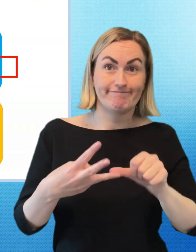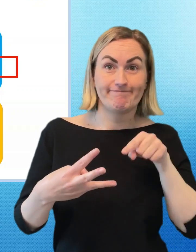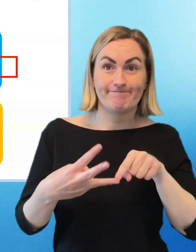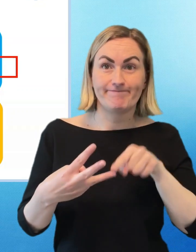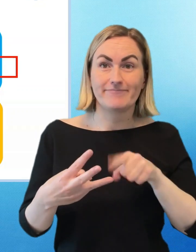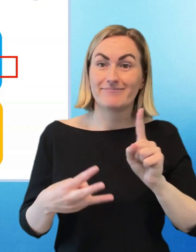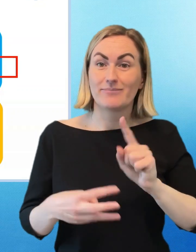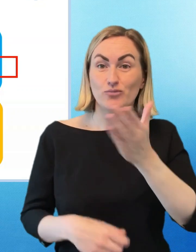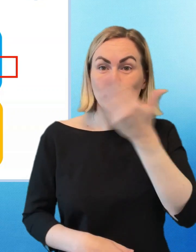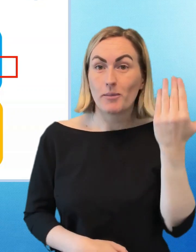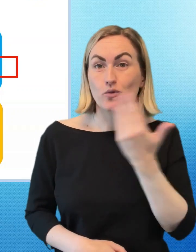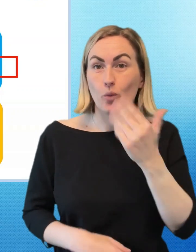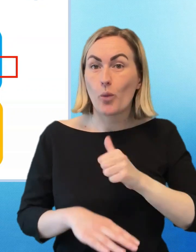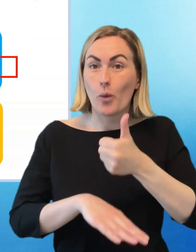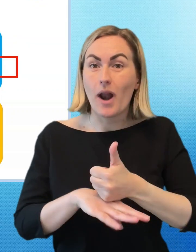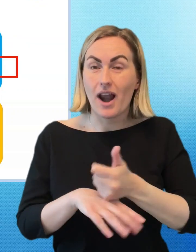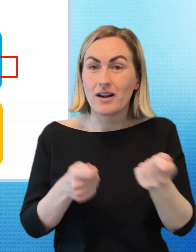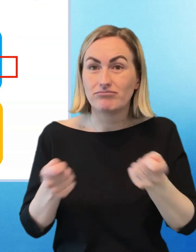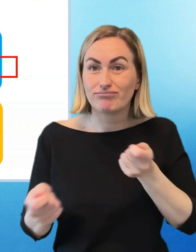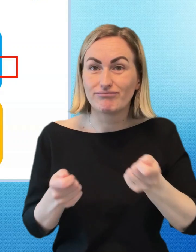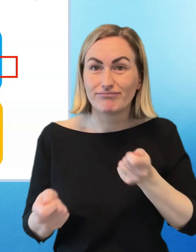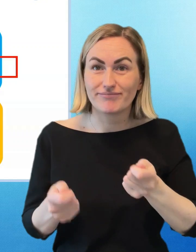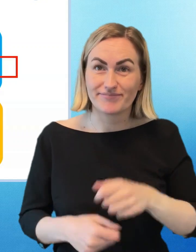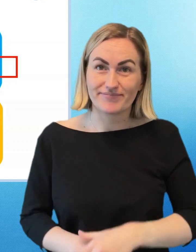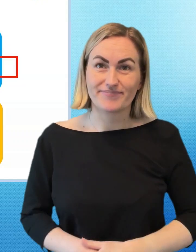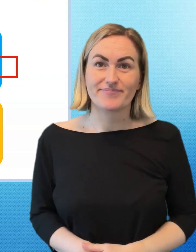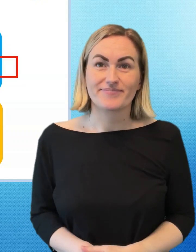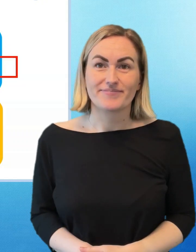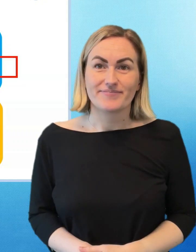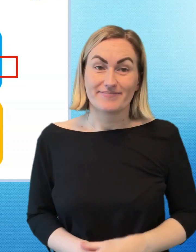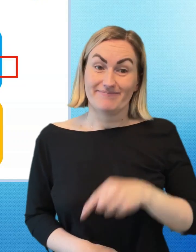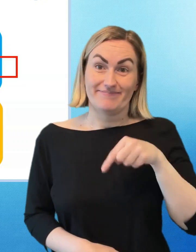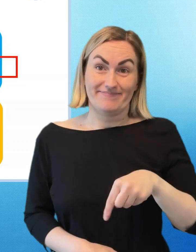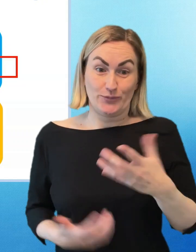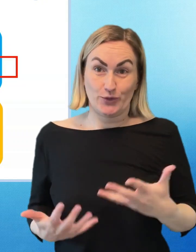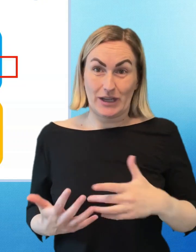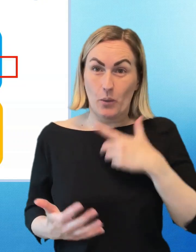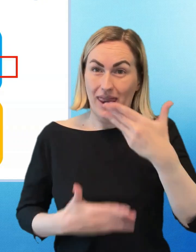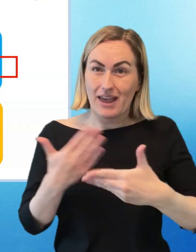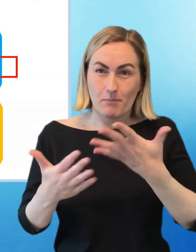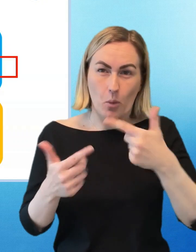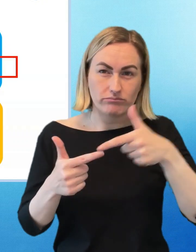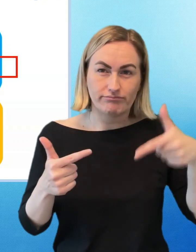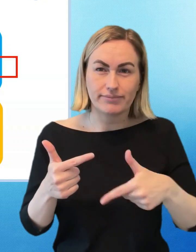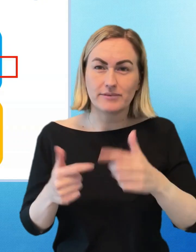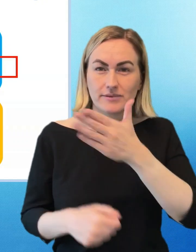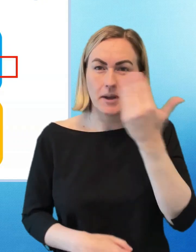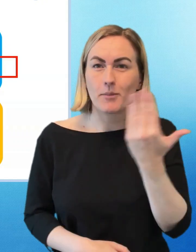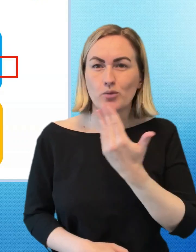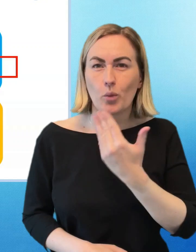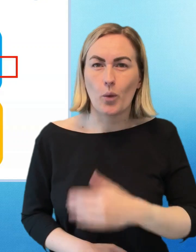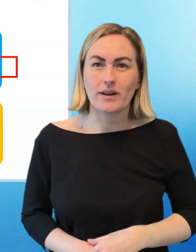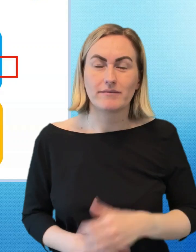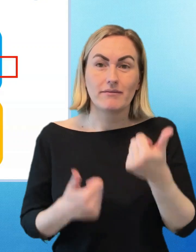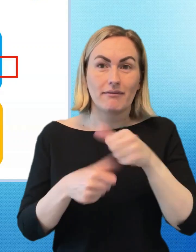work package 3, which was the PROFESS 12 Summer School, and that's what the crux of this webinar will be about.